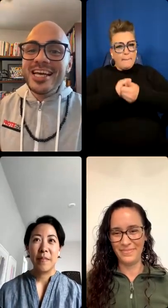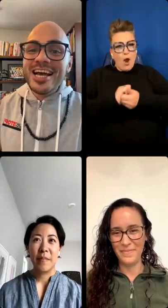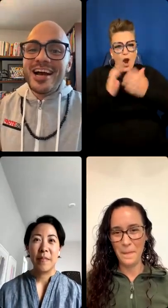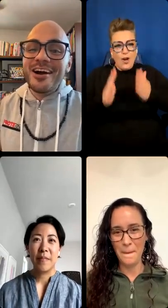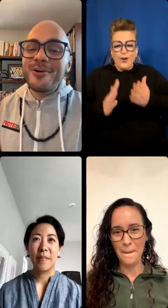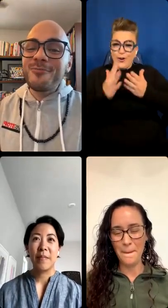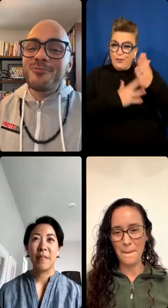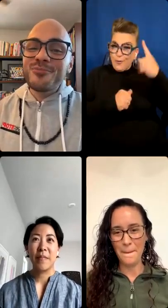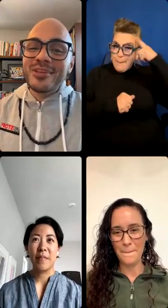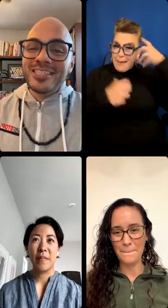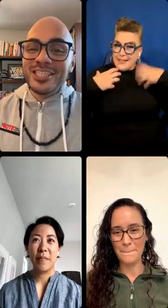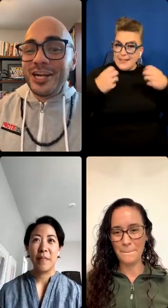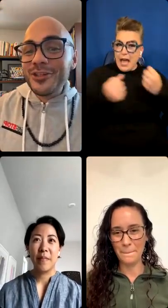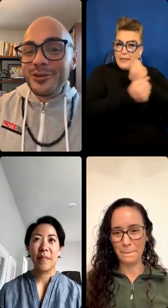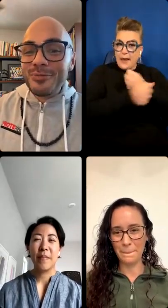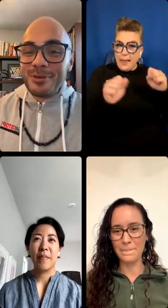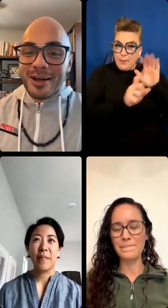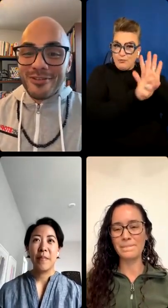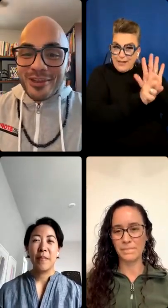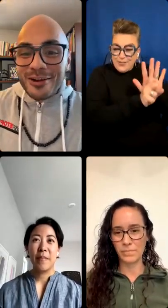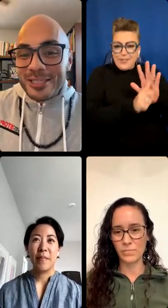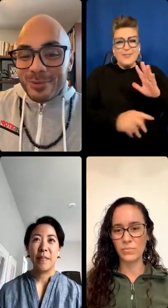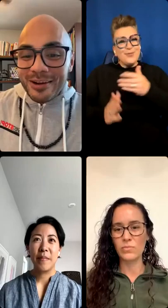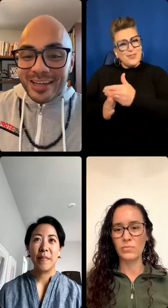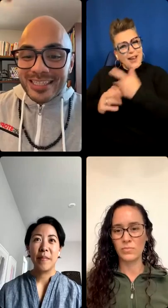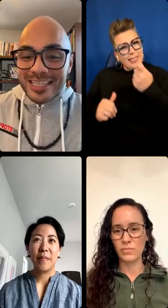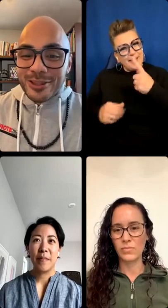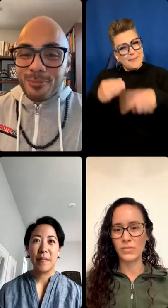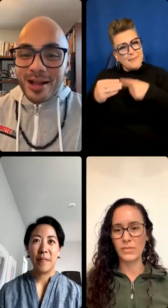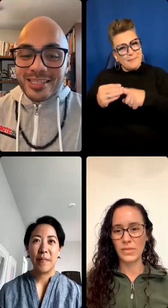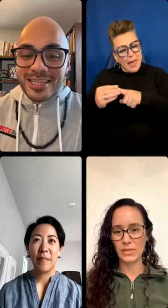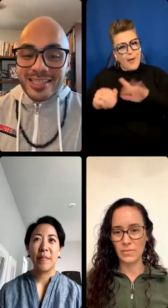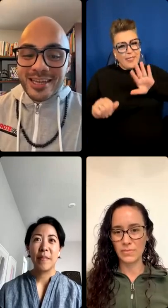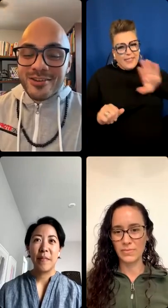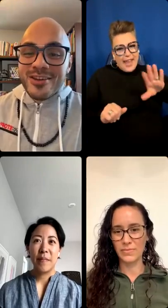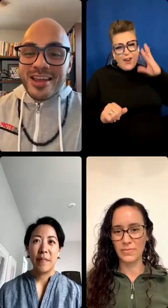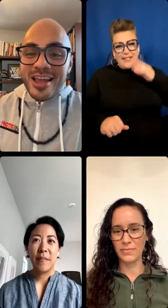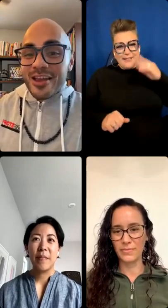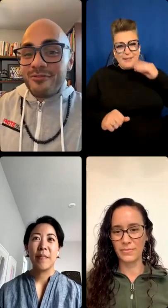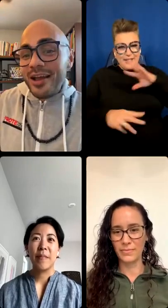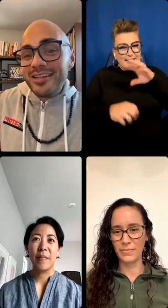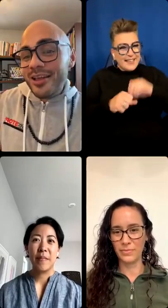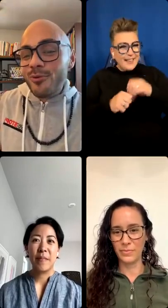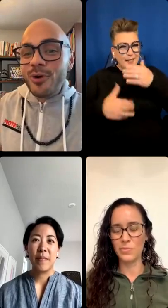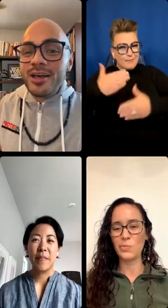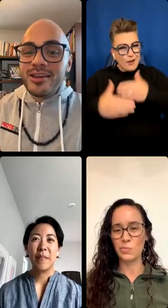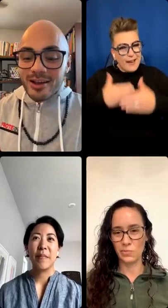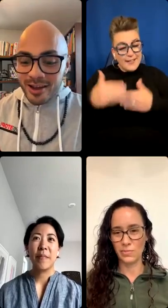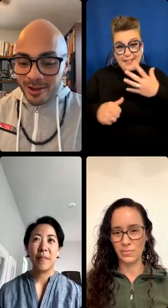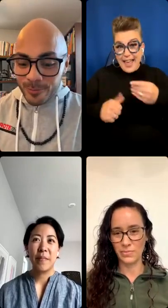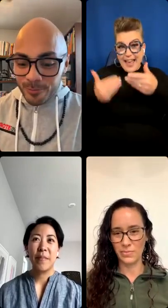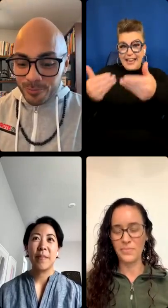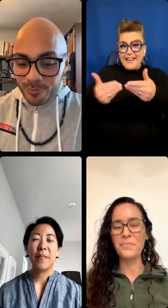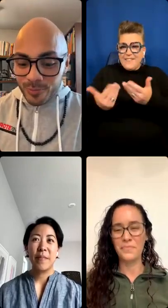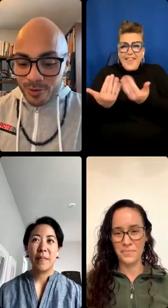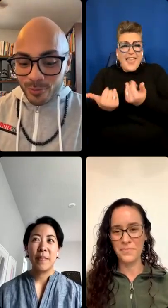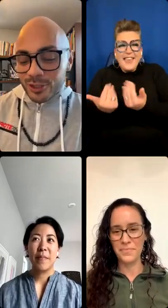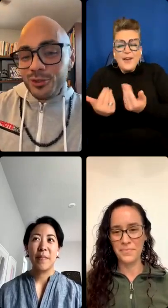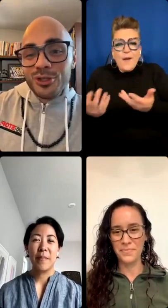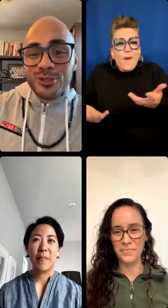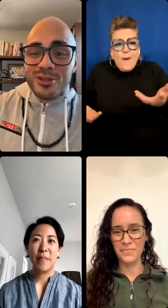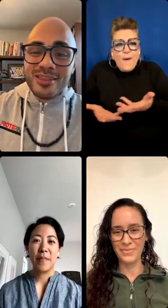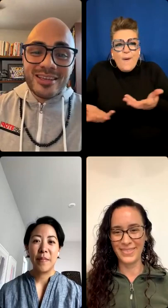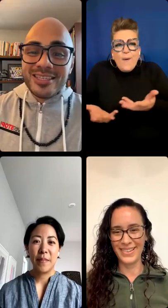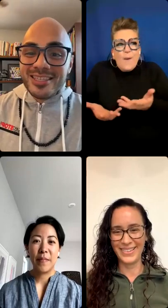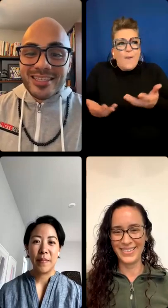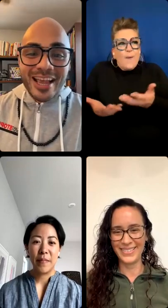Liberation, to share a little bit about their experience in the process, and invite like what drew